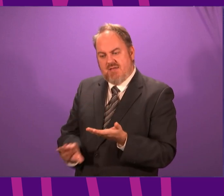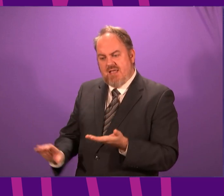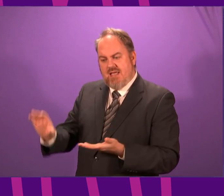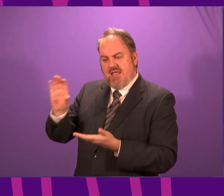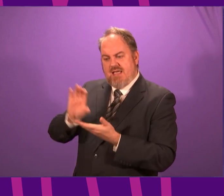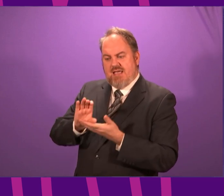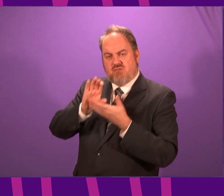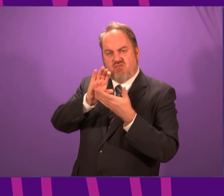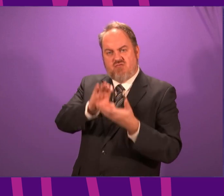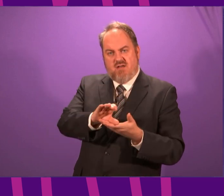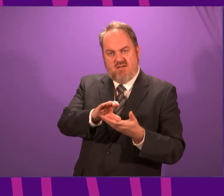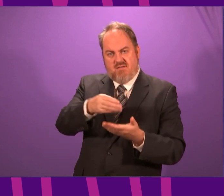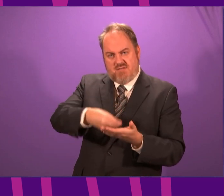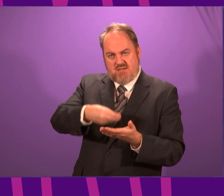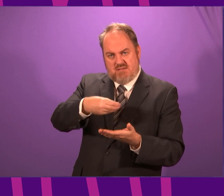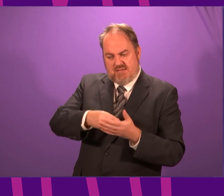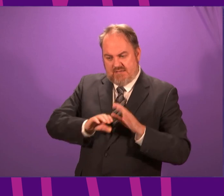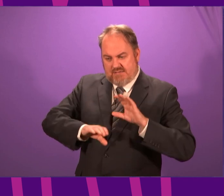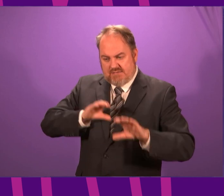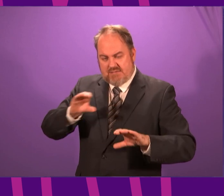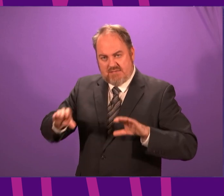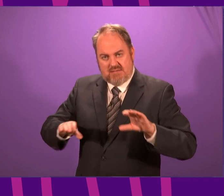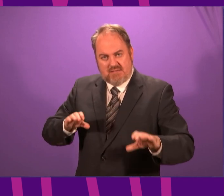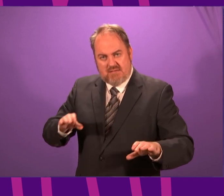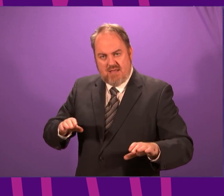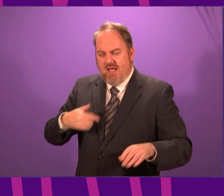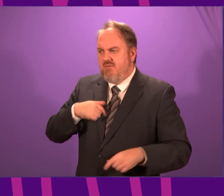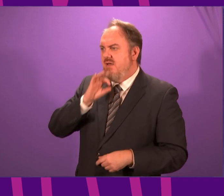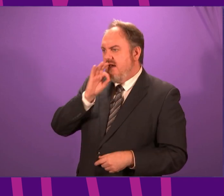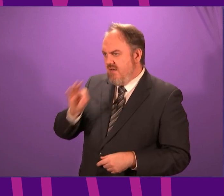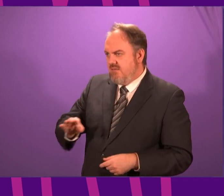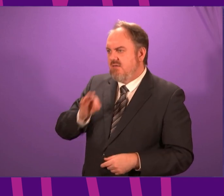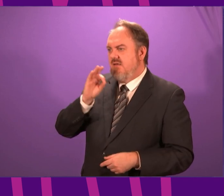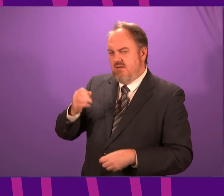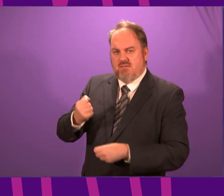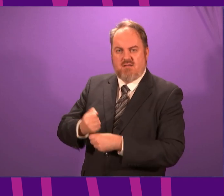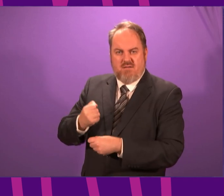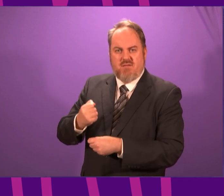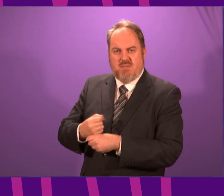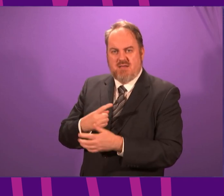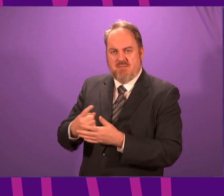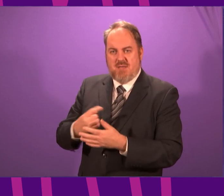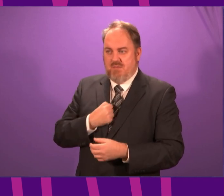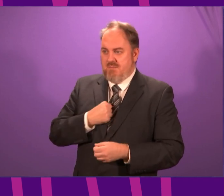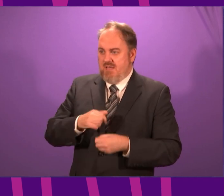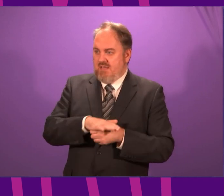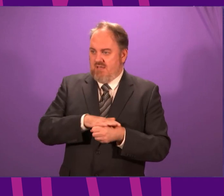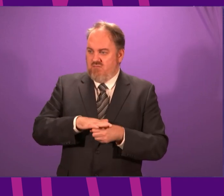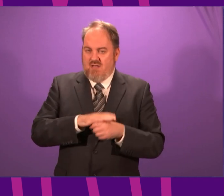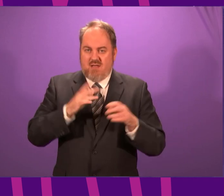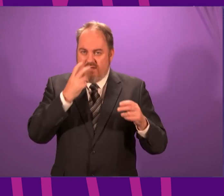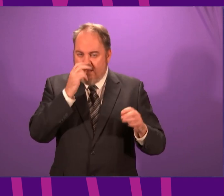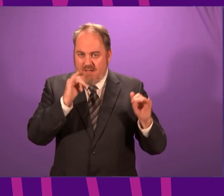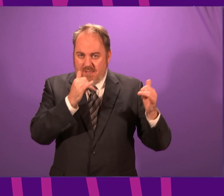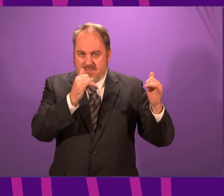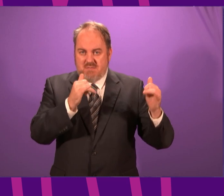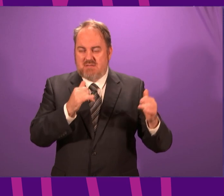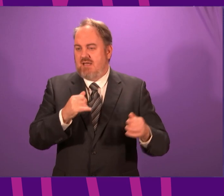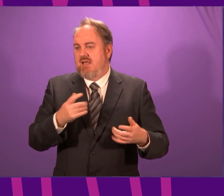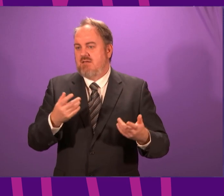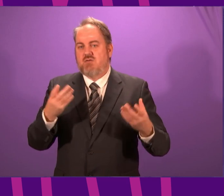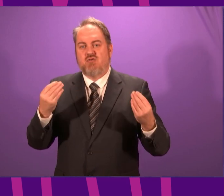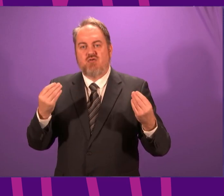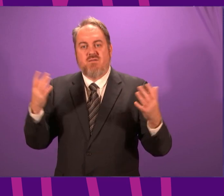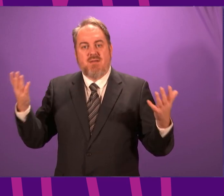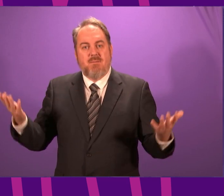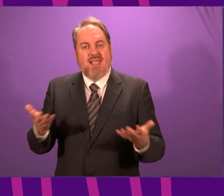I've contacted the government several times about both these types of businesses on behalf of the ones that operate in my constituency, as have many others, and